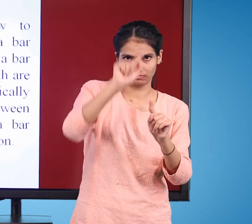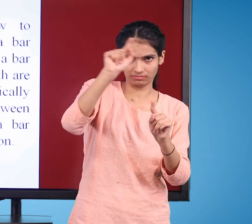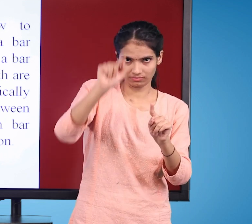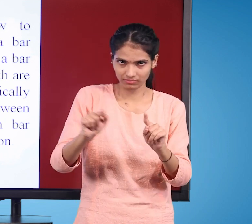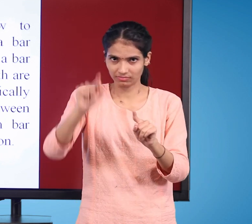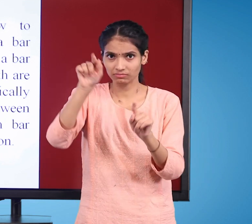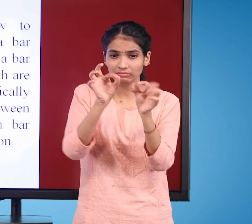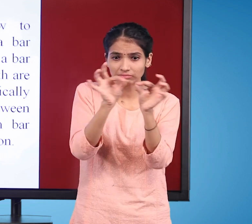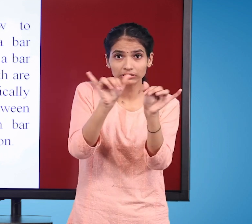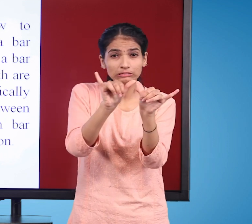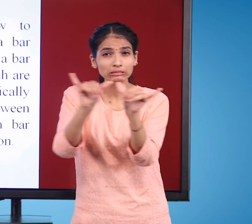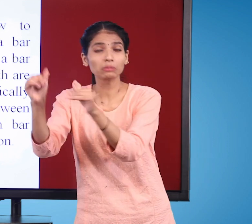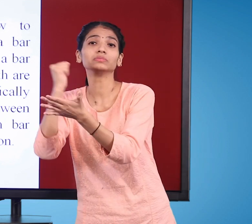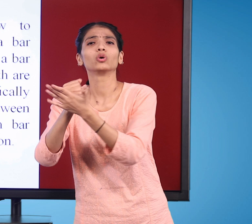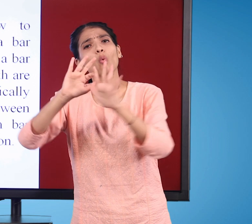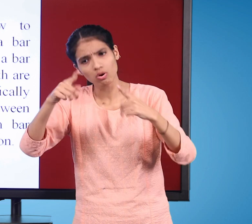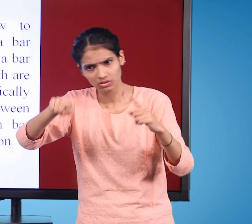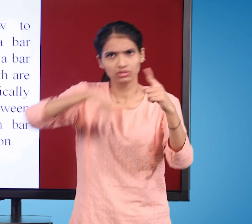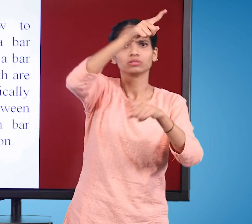of each bar gives the required information.